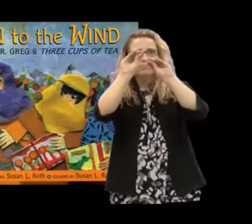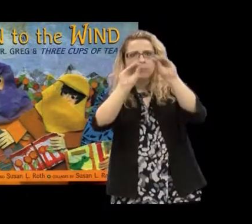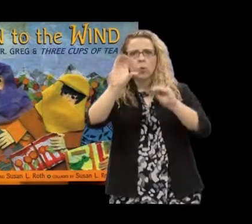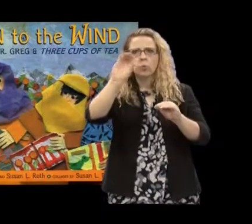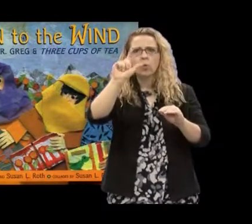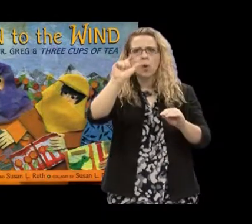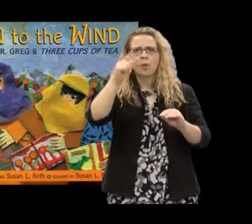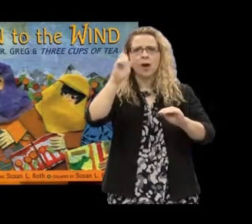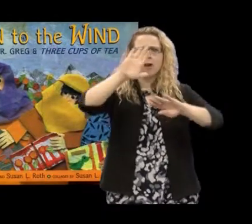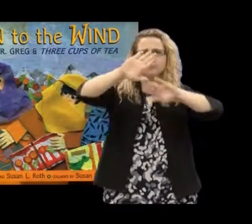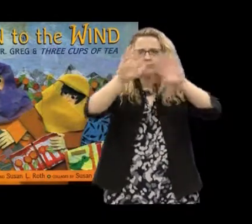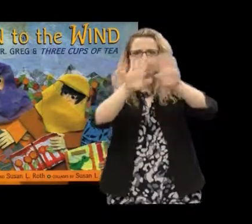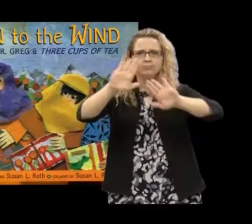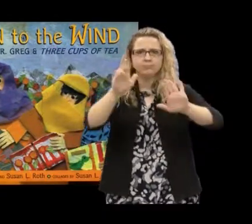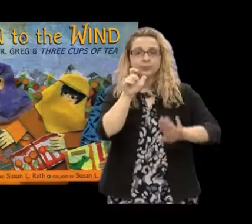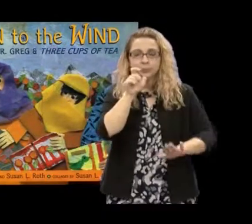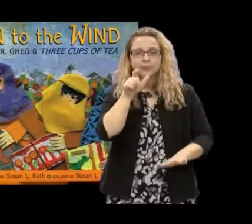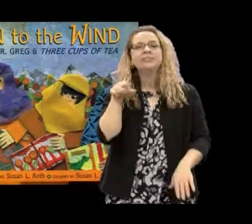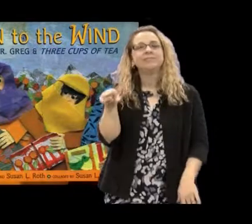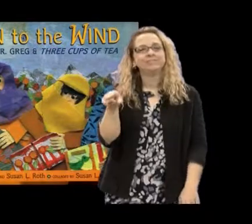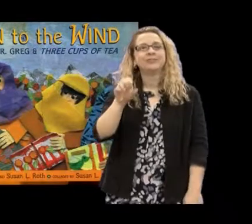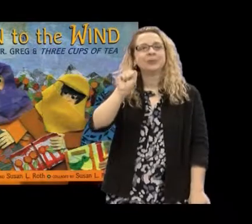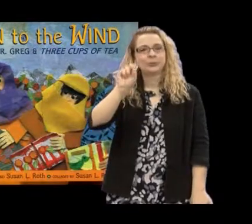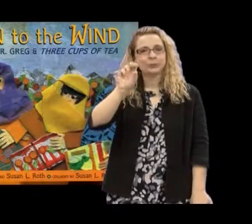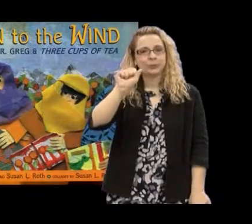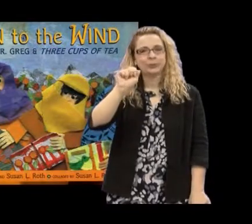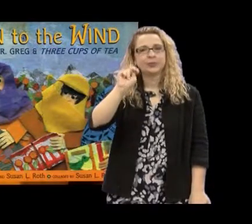And the collages are by Susan Roth as well.